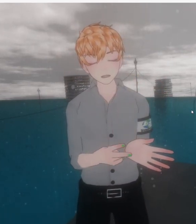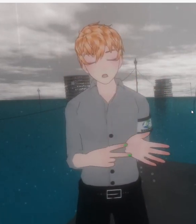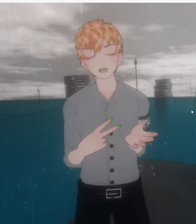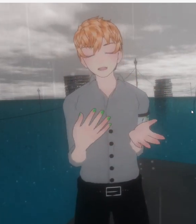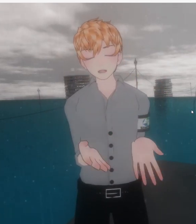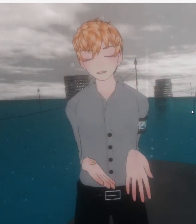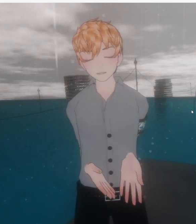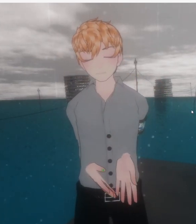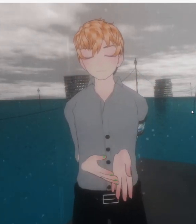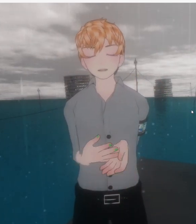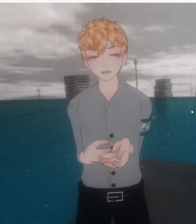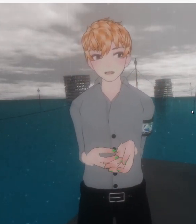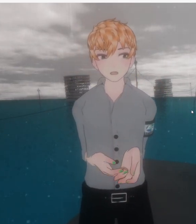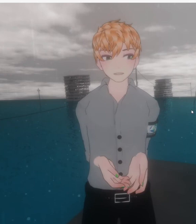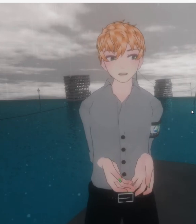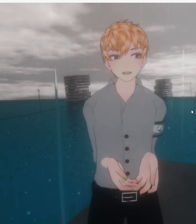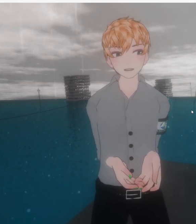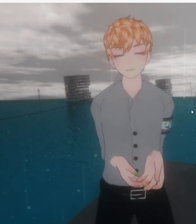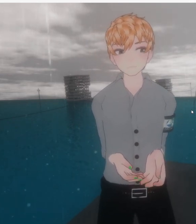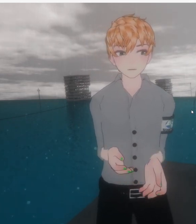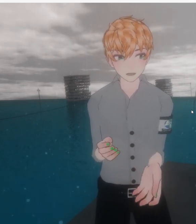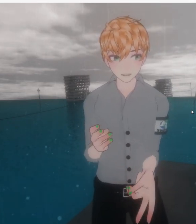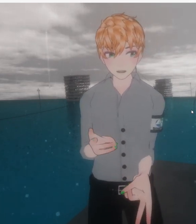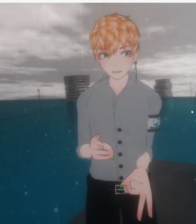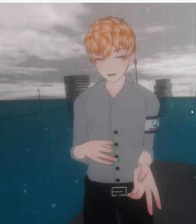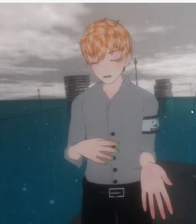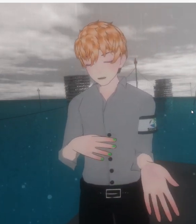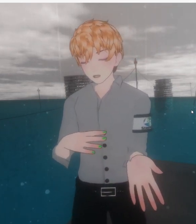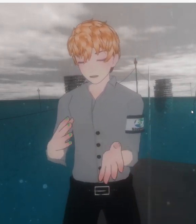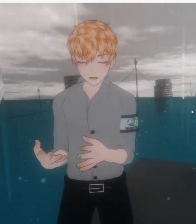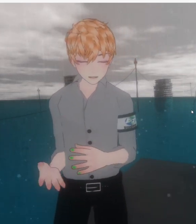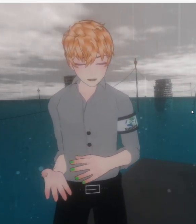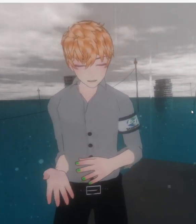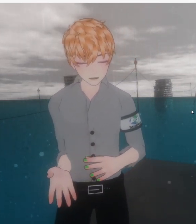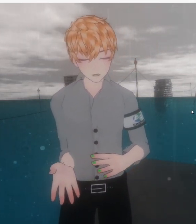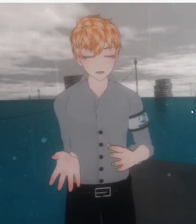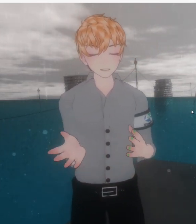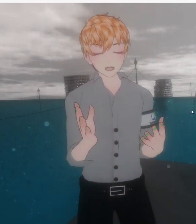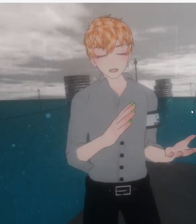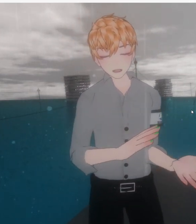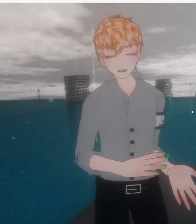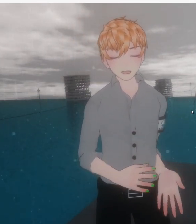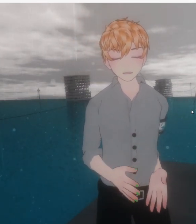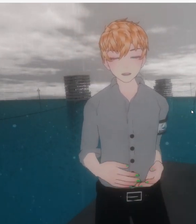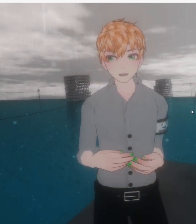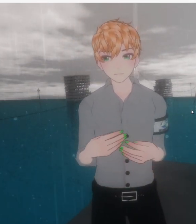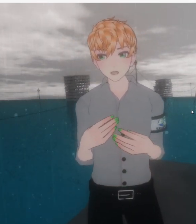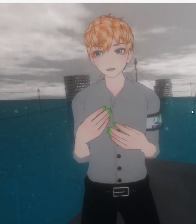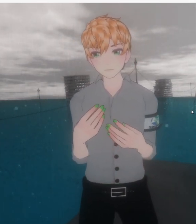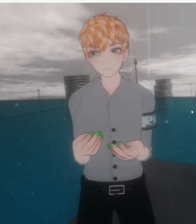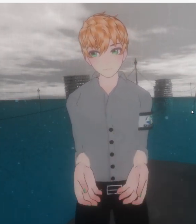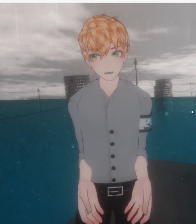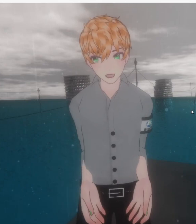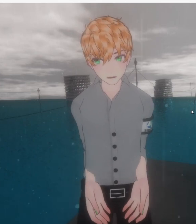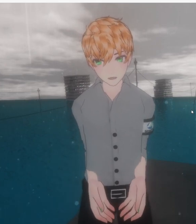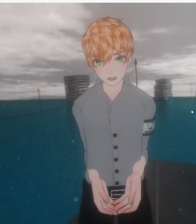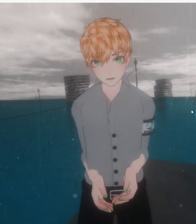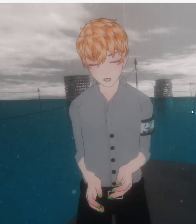That was an interesting gesture of using a similar sign to explain a more complex one.